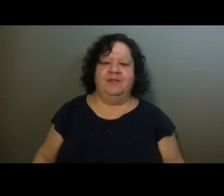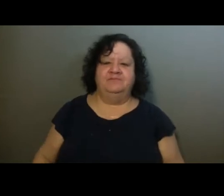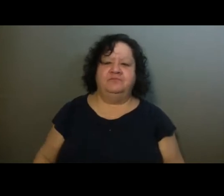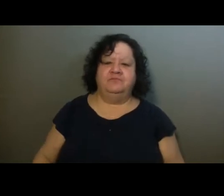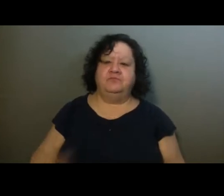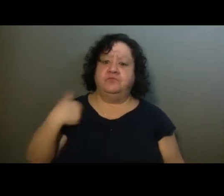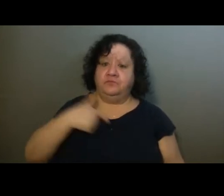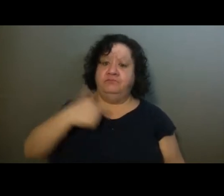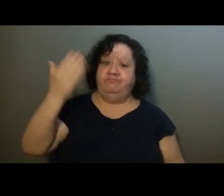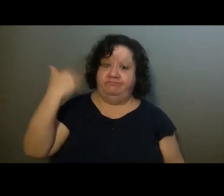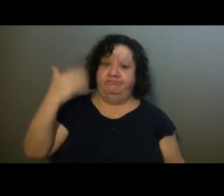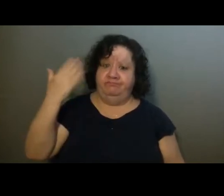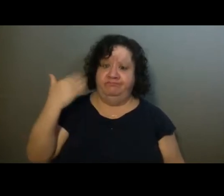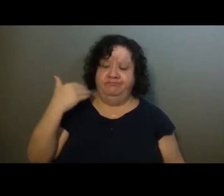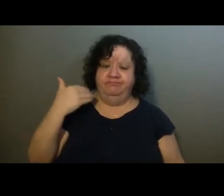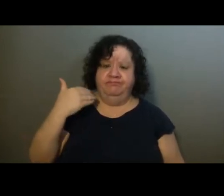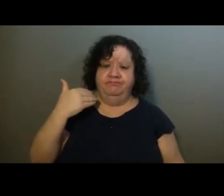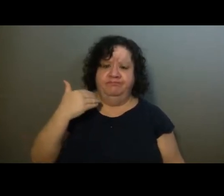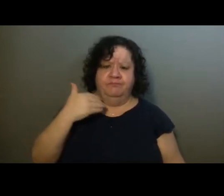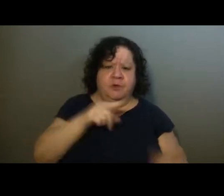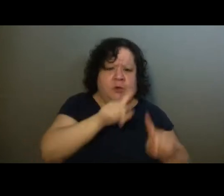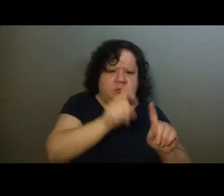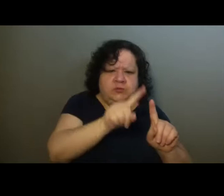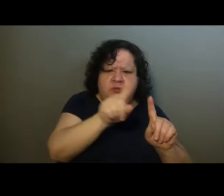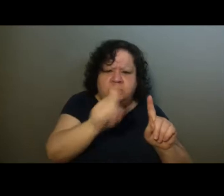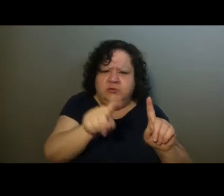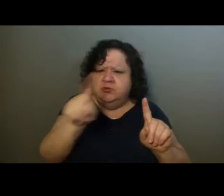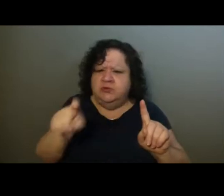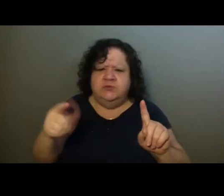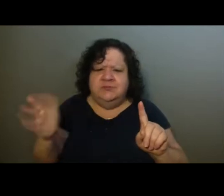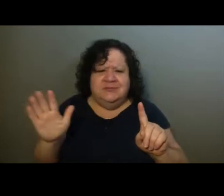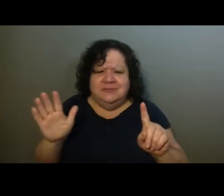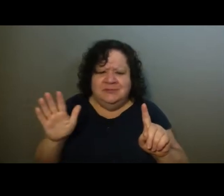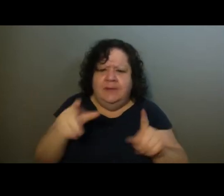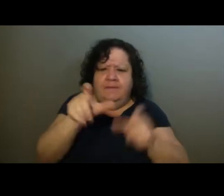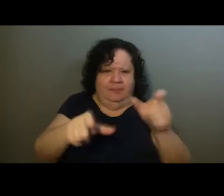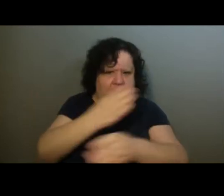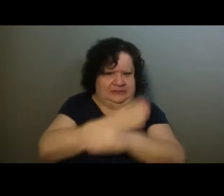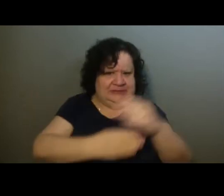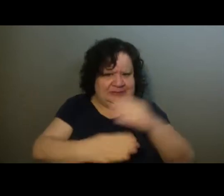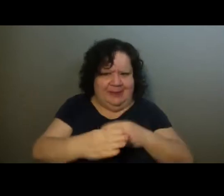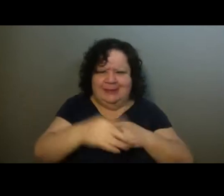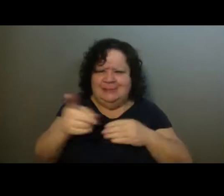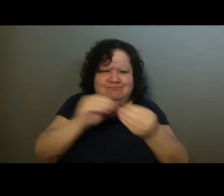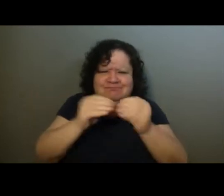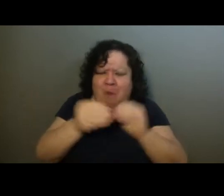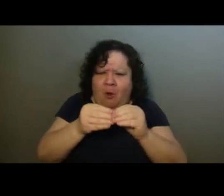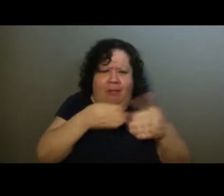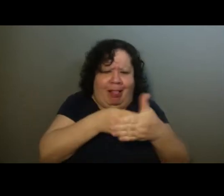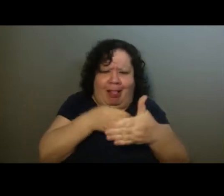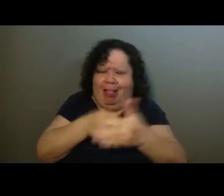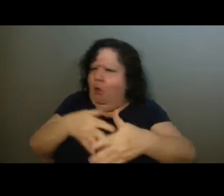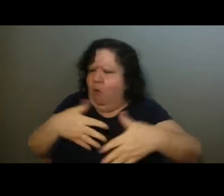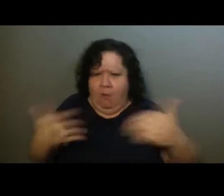the in this disaster management, and the entire process from alert to provide them guidance, tracking,